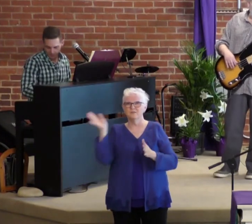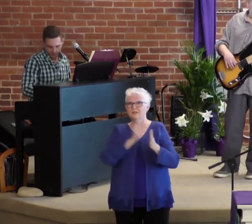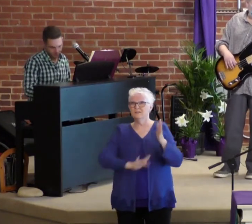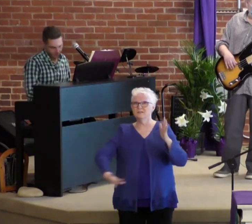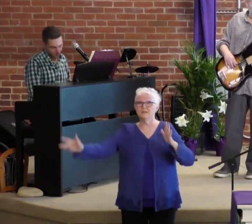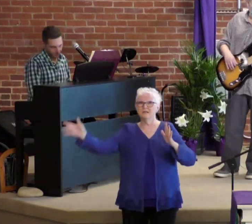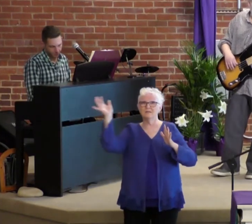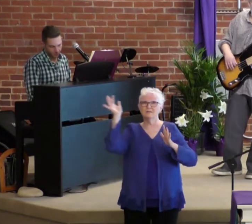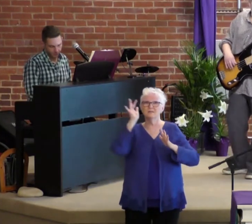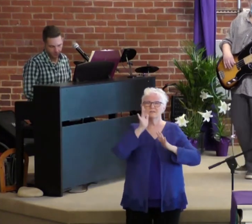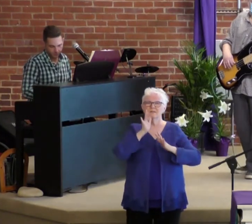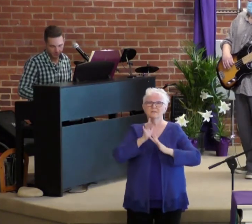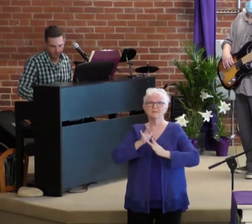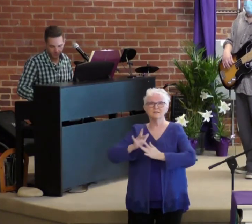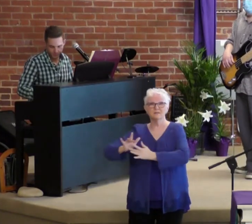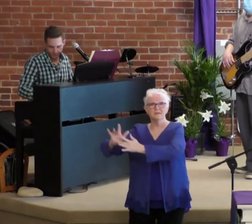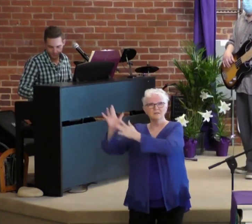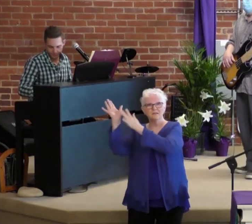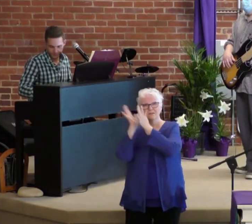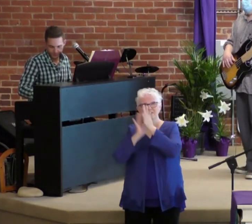rain. Jesus,